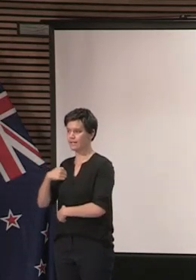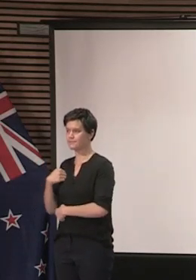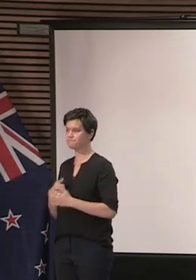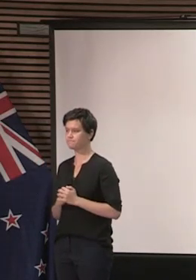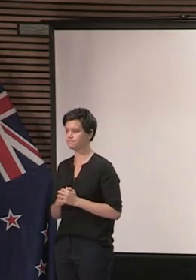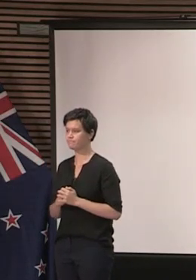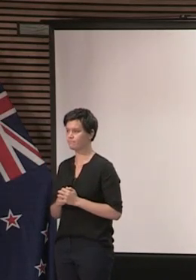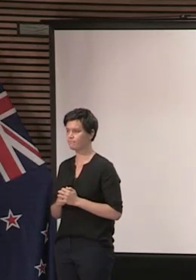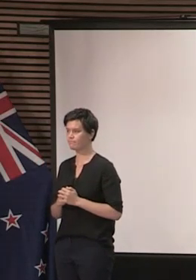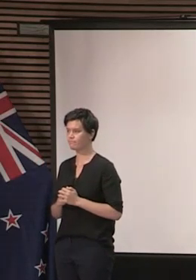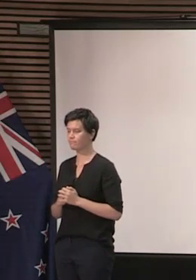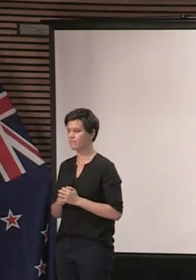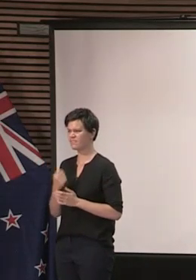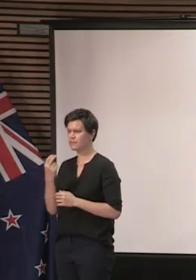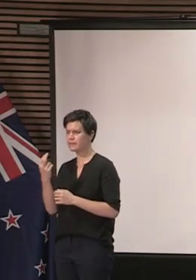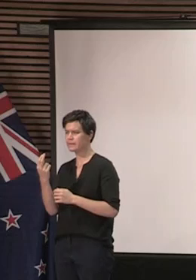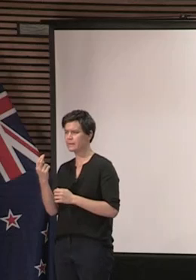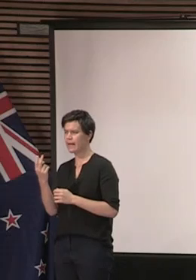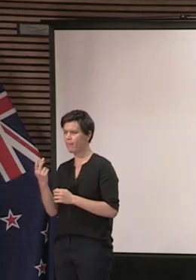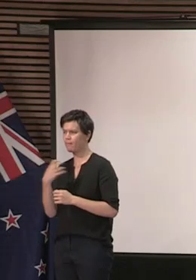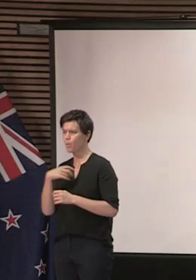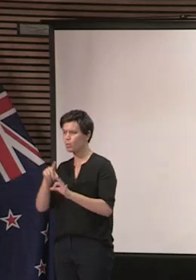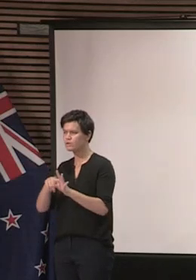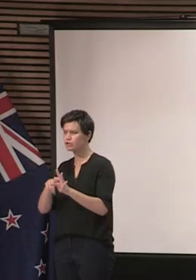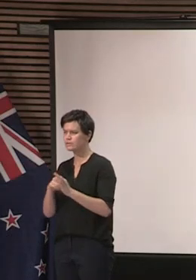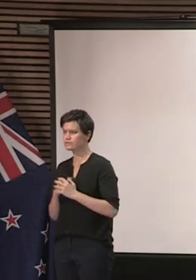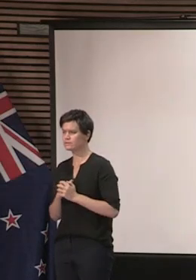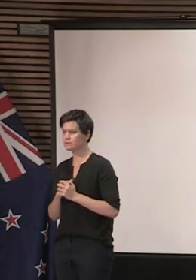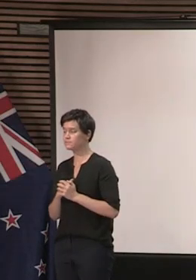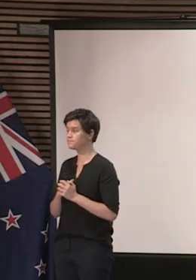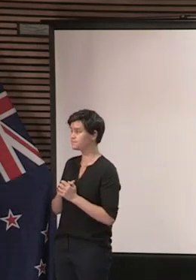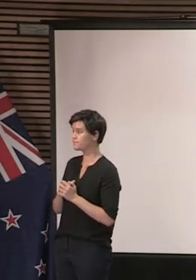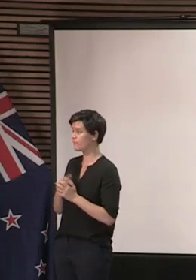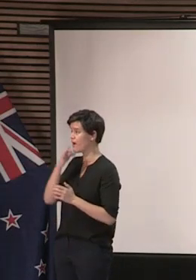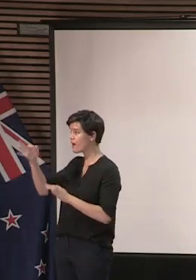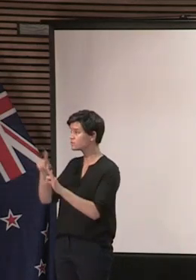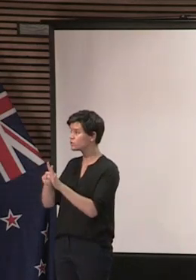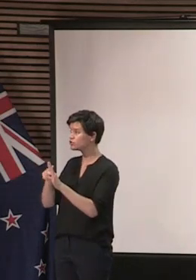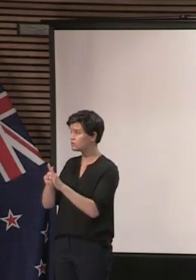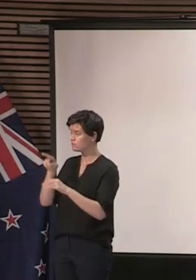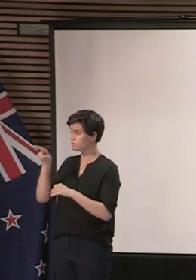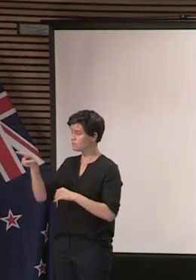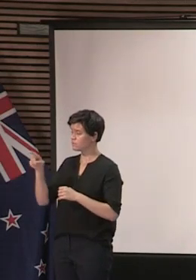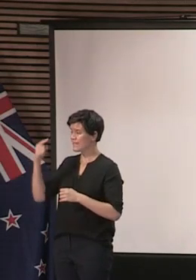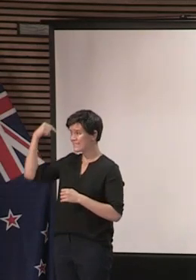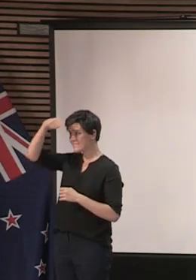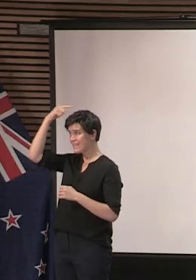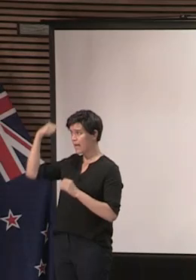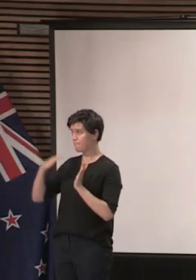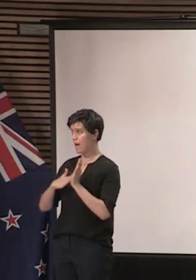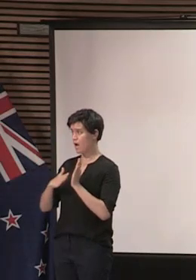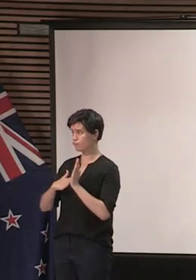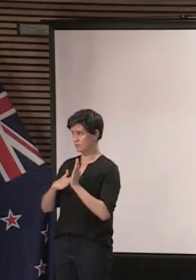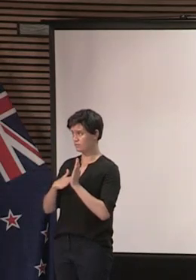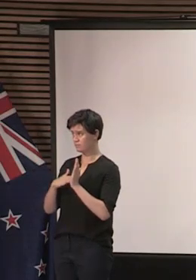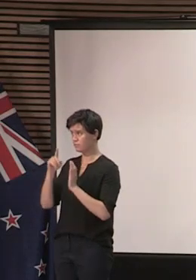Margaret's... Last couple. The CHT St Margaret's cluster, the residents there who were taken to hospital, how many of those residents who were taken to hospital have